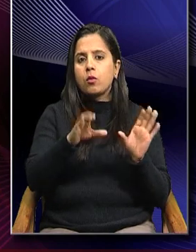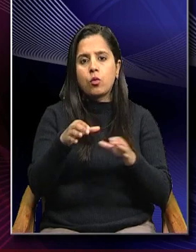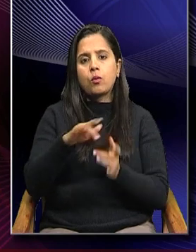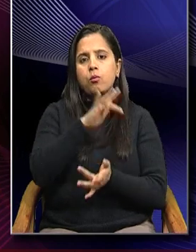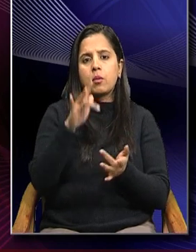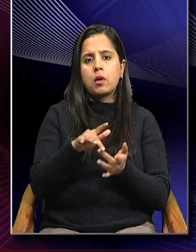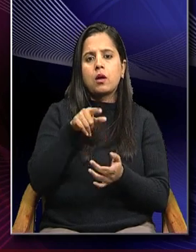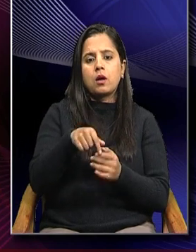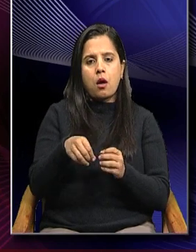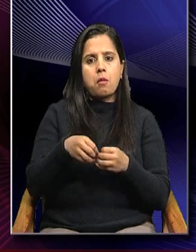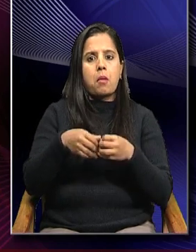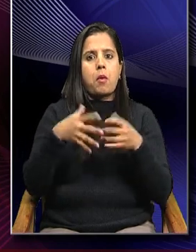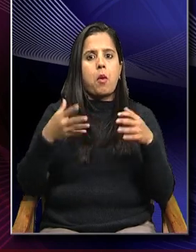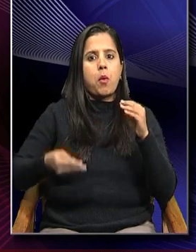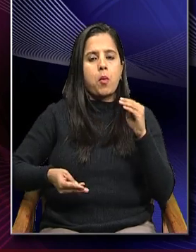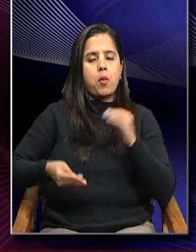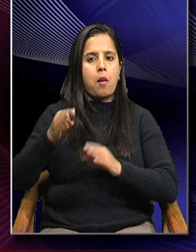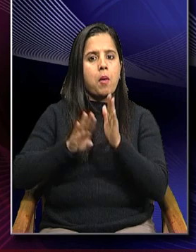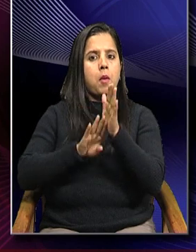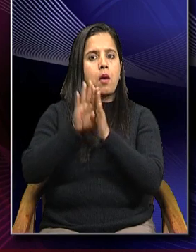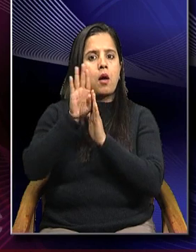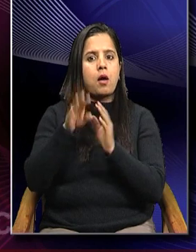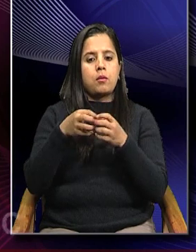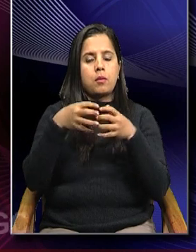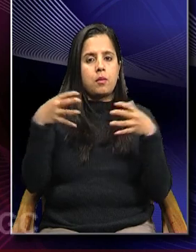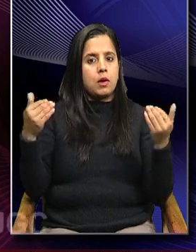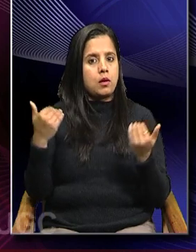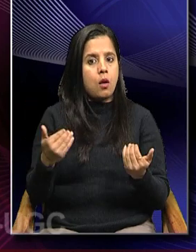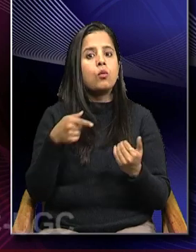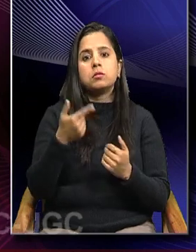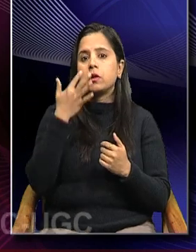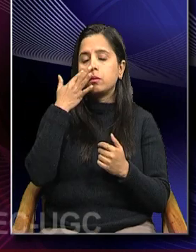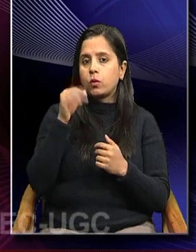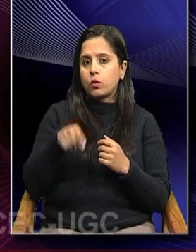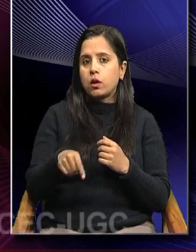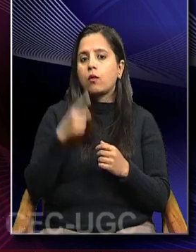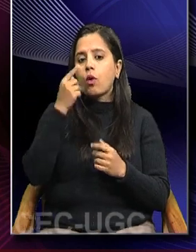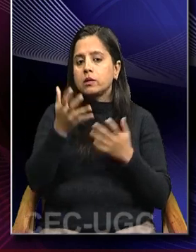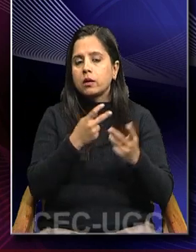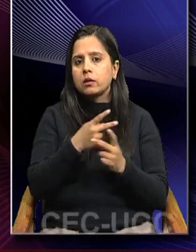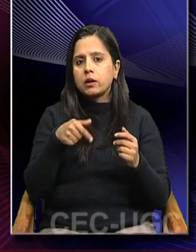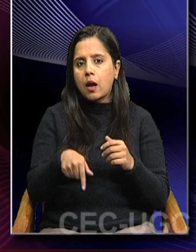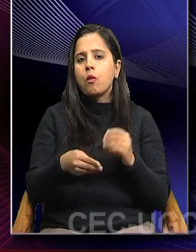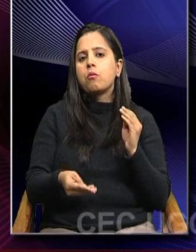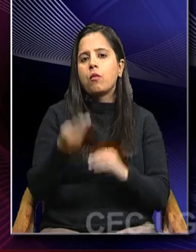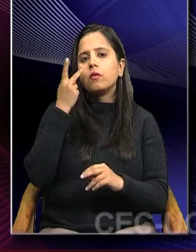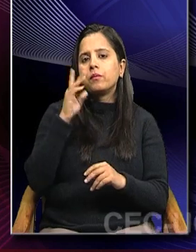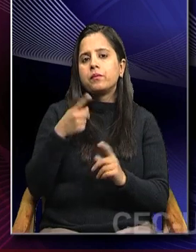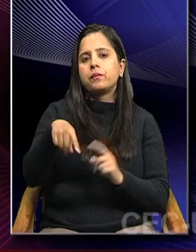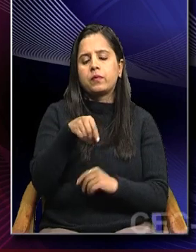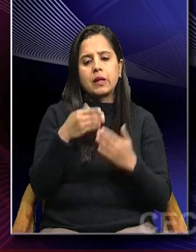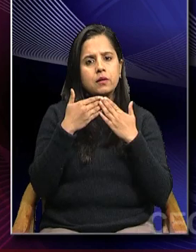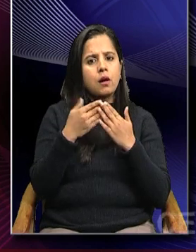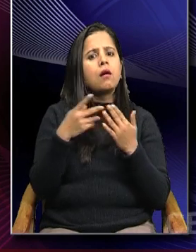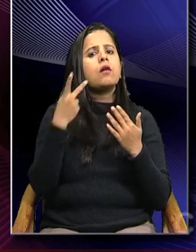middle class is growing rapidly. The expanding middle class is very critical consumer segment for marketers nowadays, and there is a study